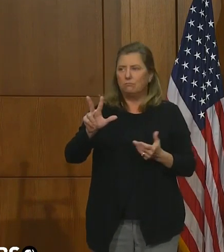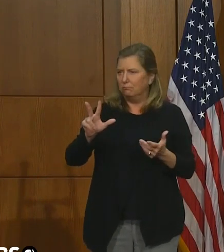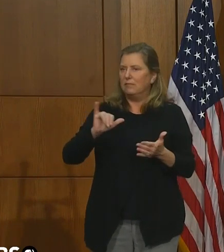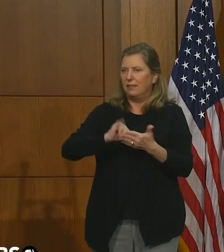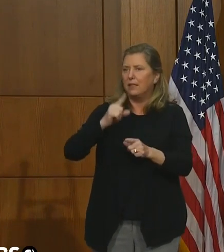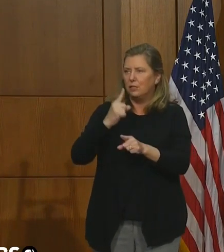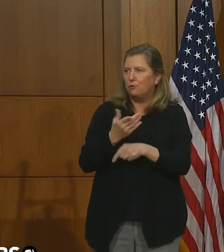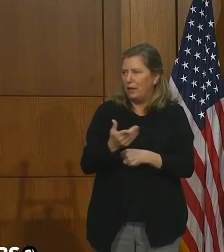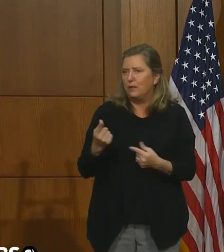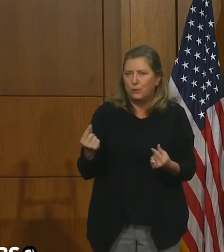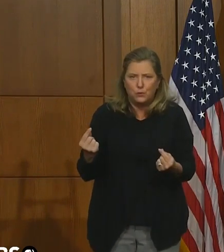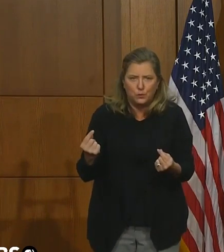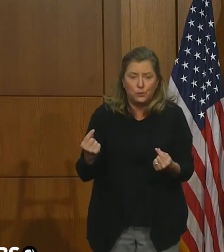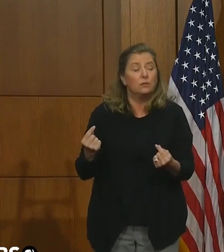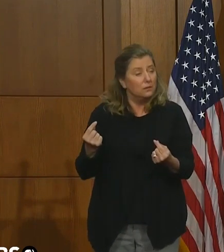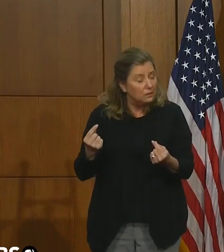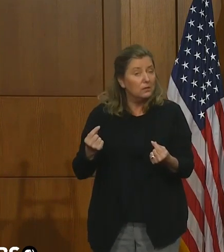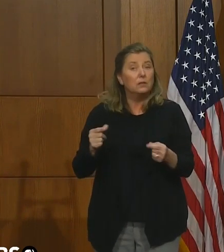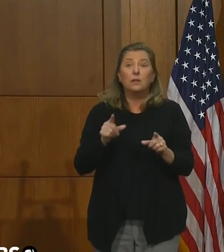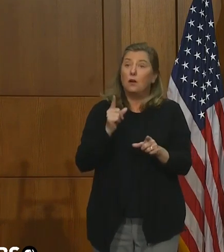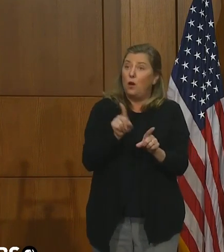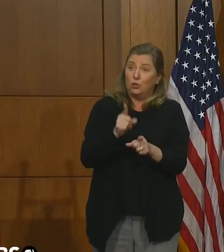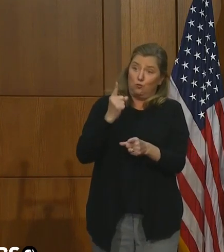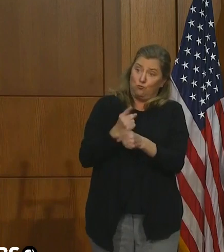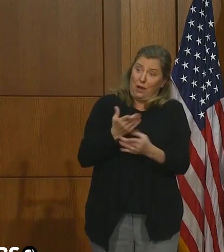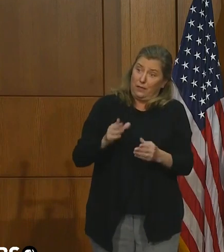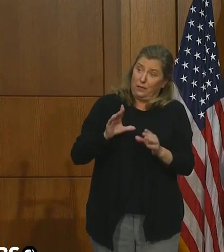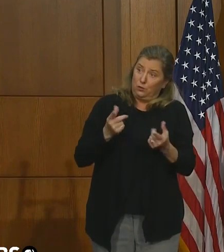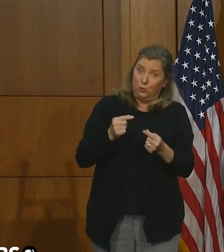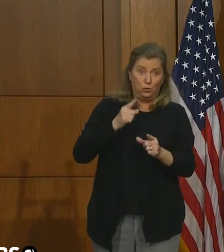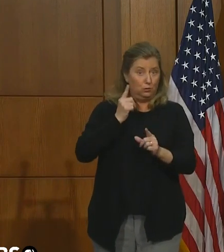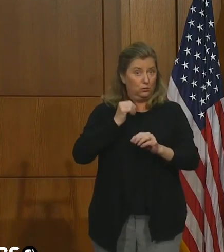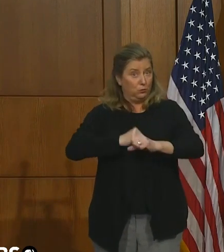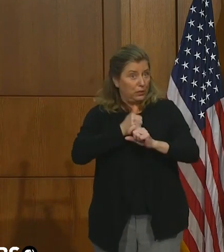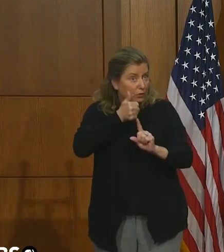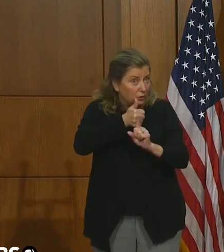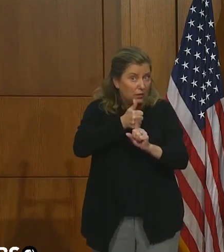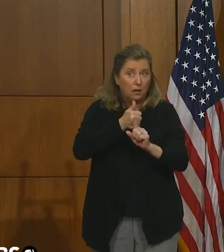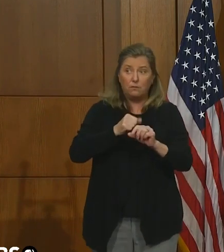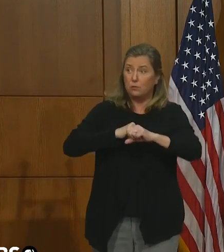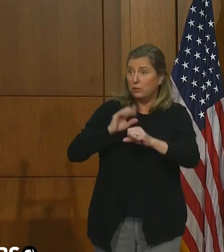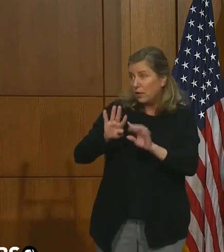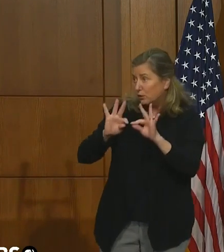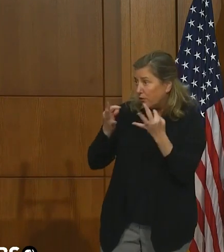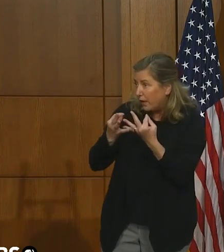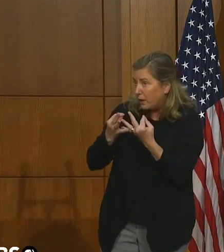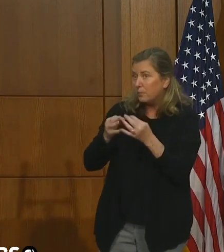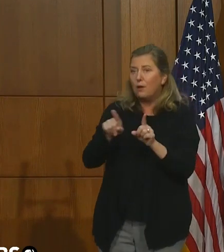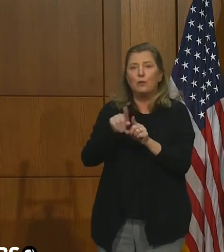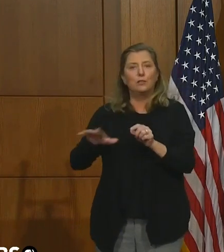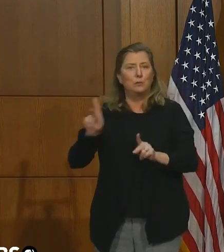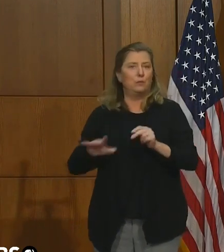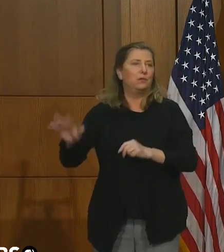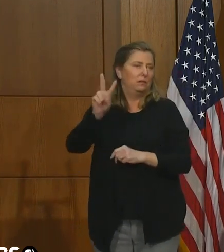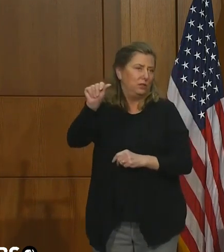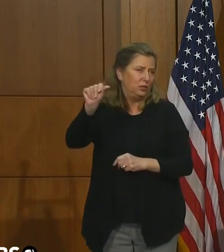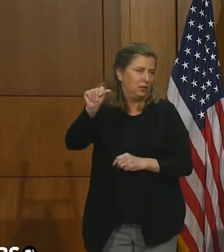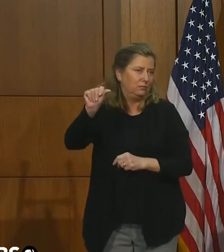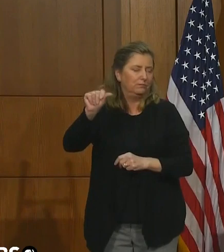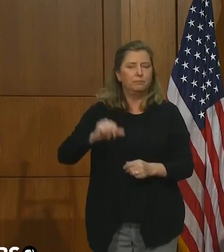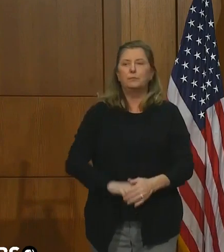do, and it's the right thing to do to protect oneself, to protect one's family, and your fellow Virginians.